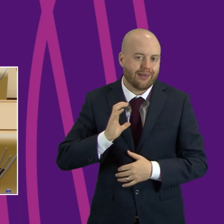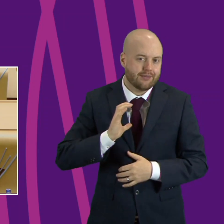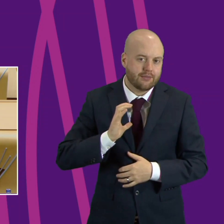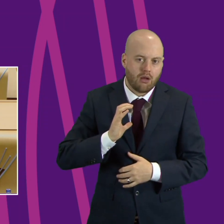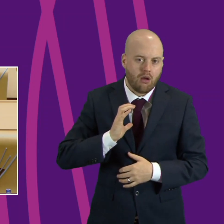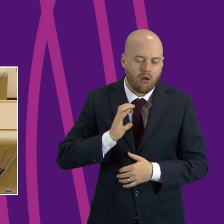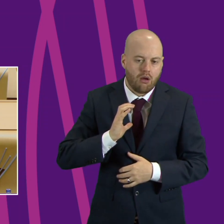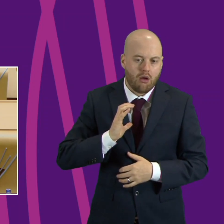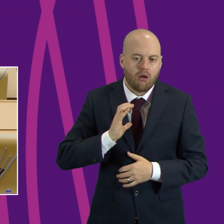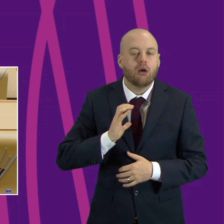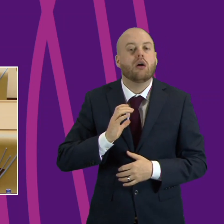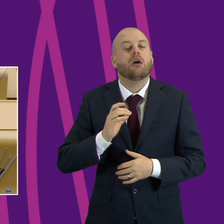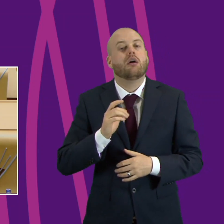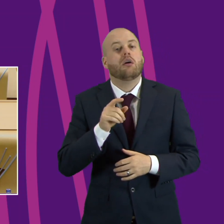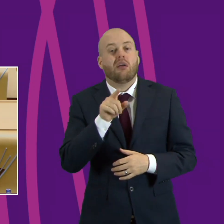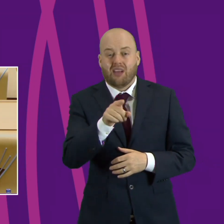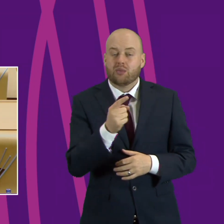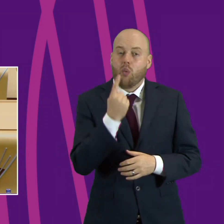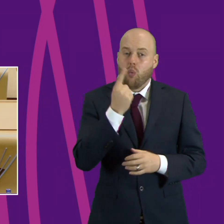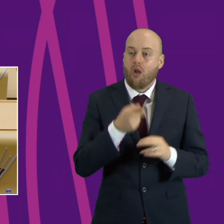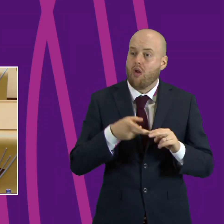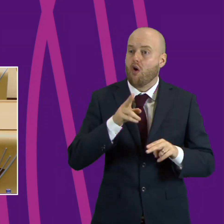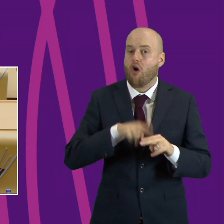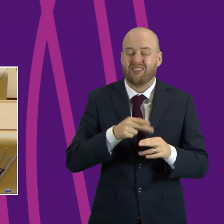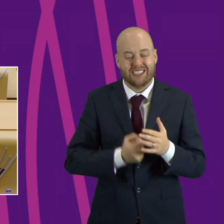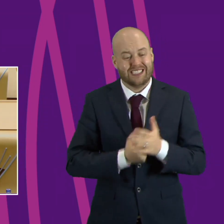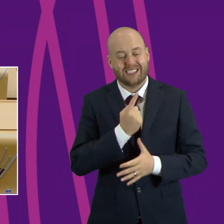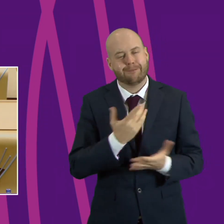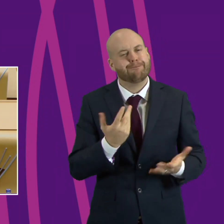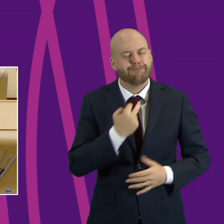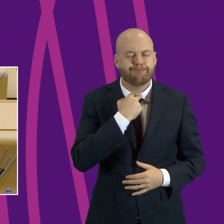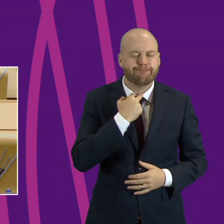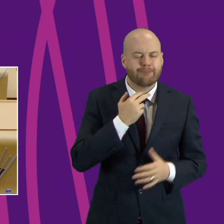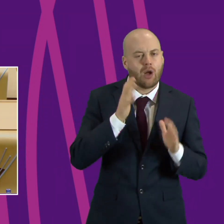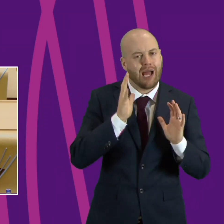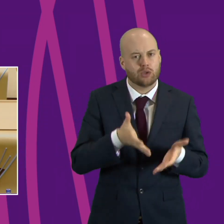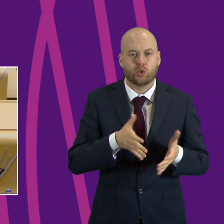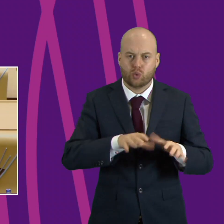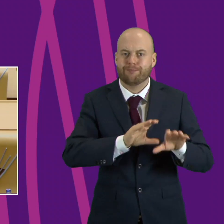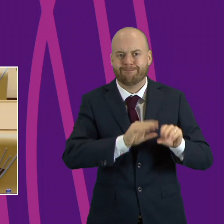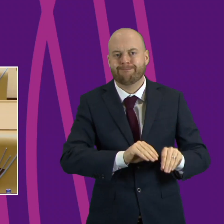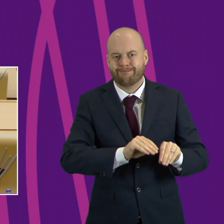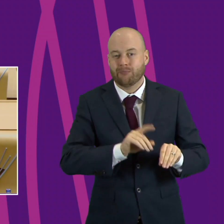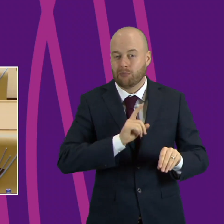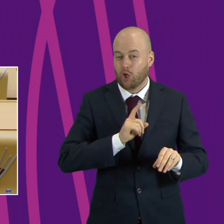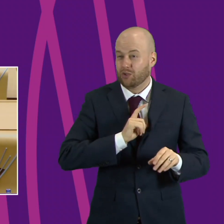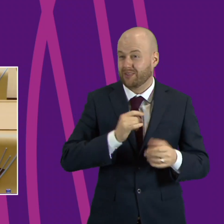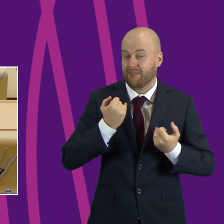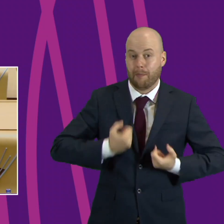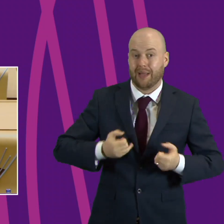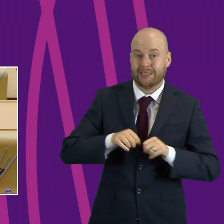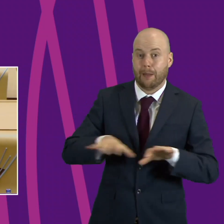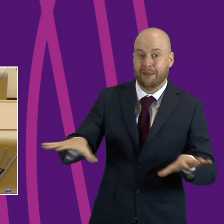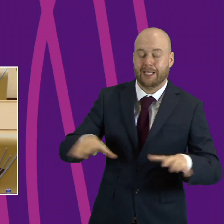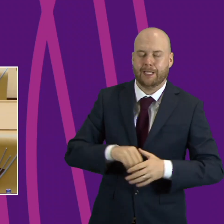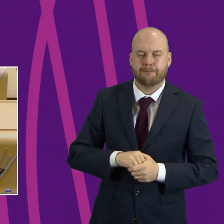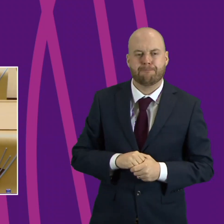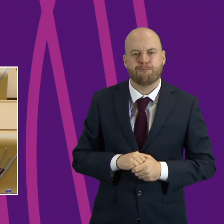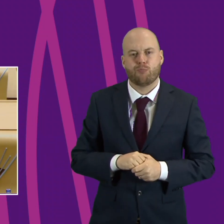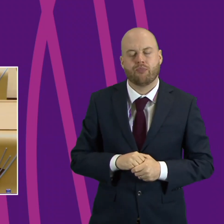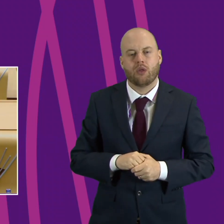are caused as a consequence of trying to deal with this most prominent harm in the pandemic. In terms of breast